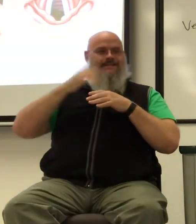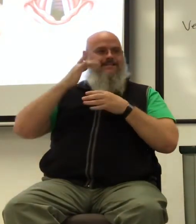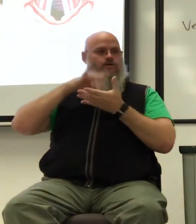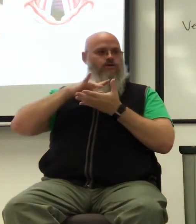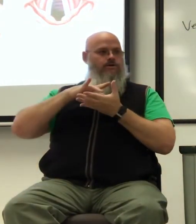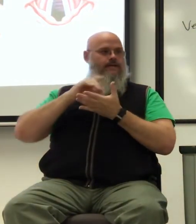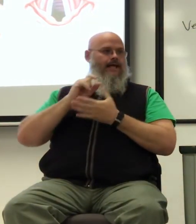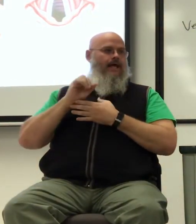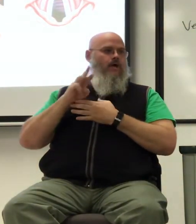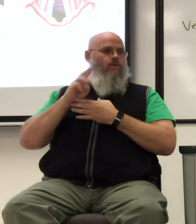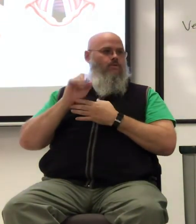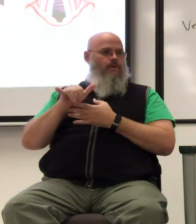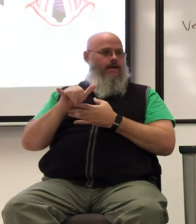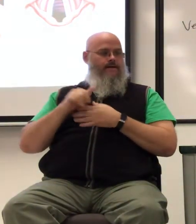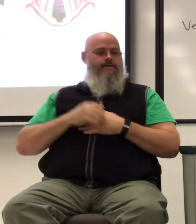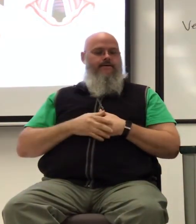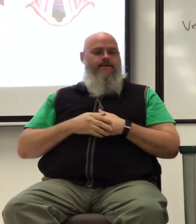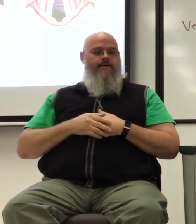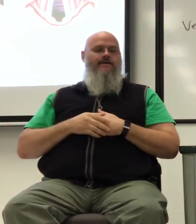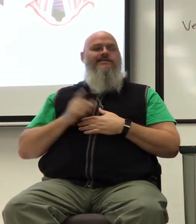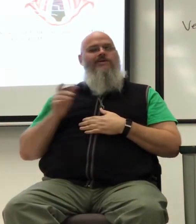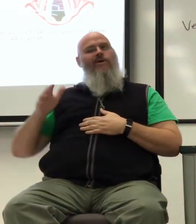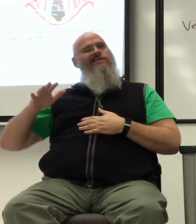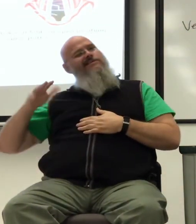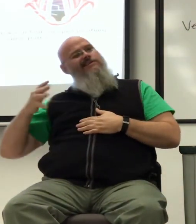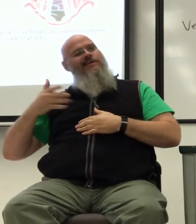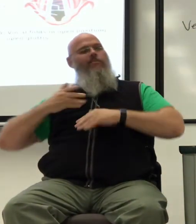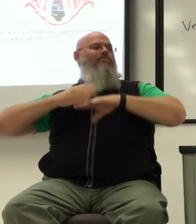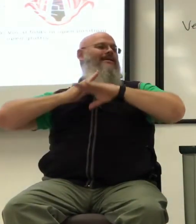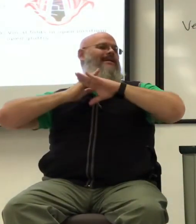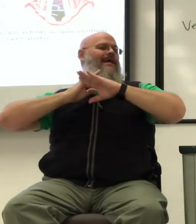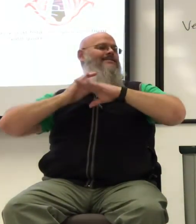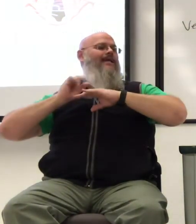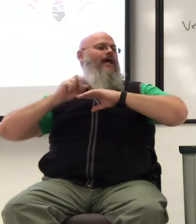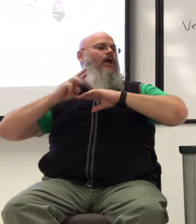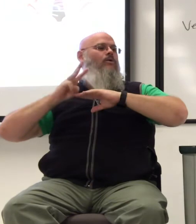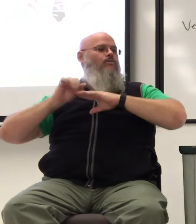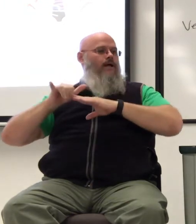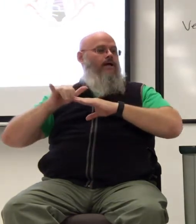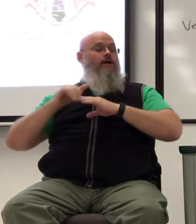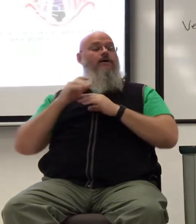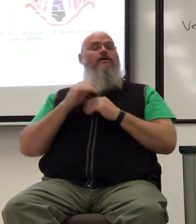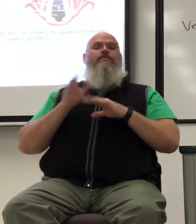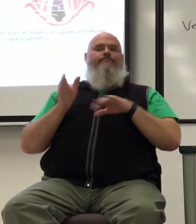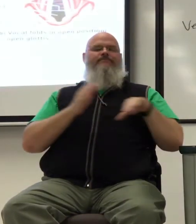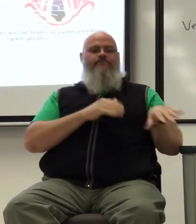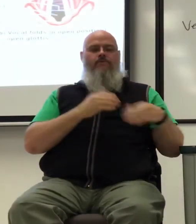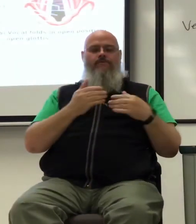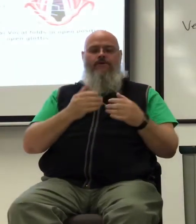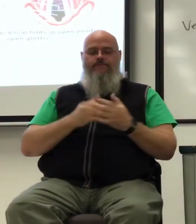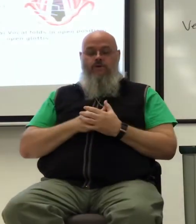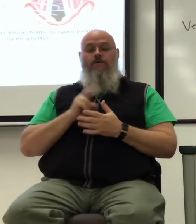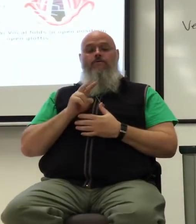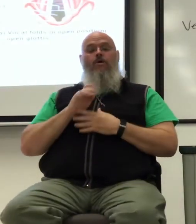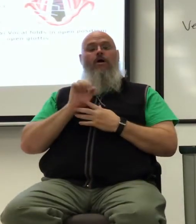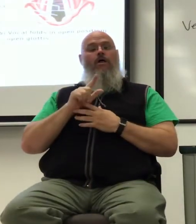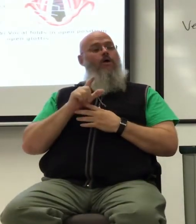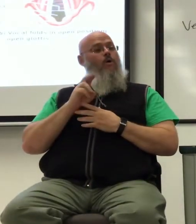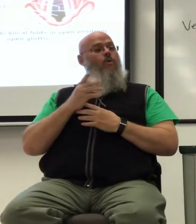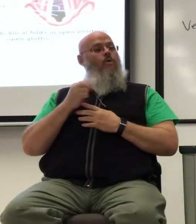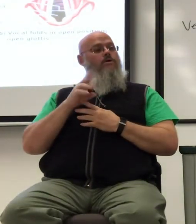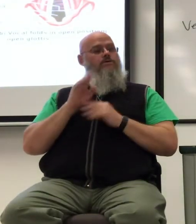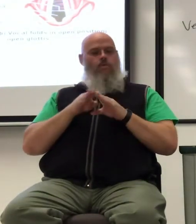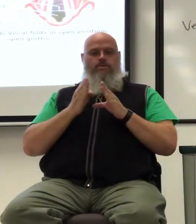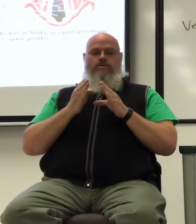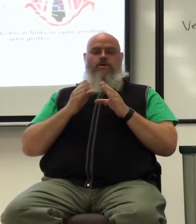That's why I'd say it kind of sort of protects the airway. Let's move on. So when the vocal cords are open and you